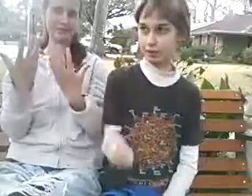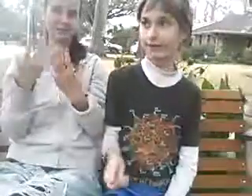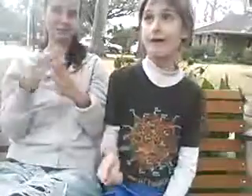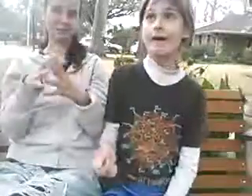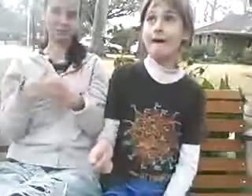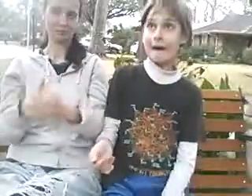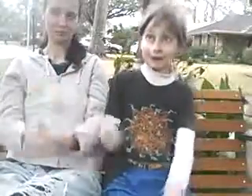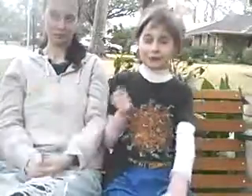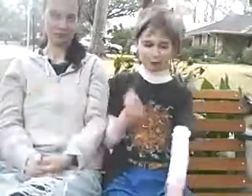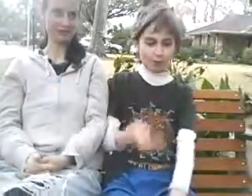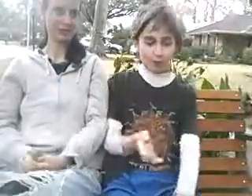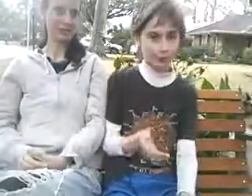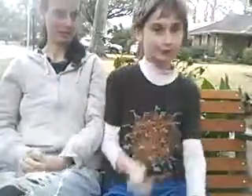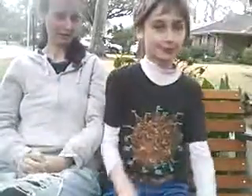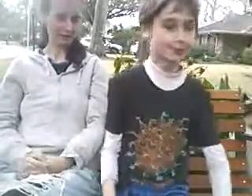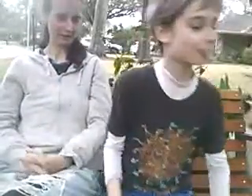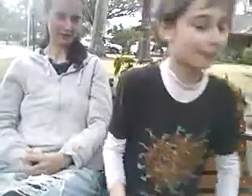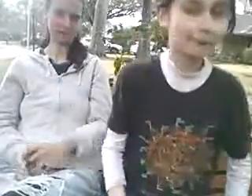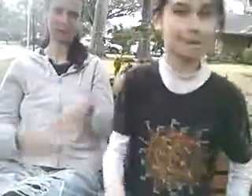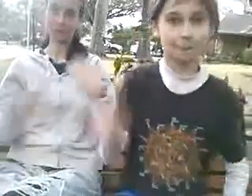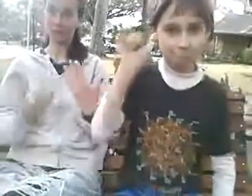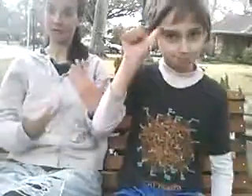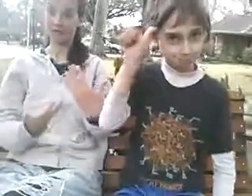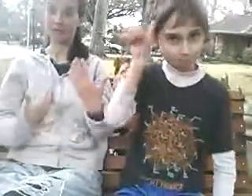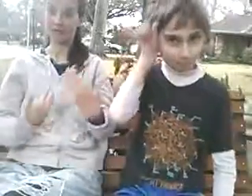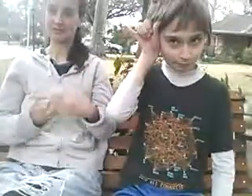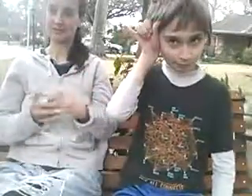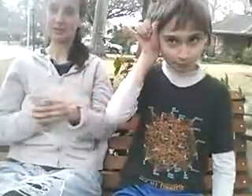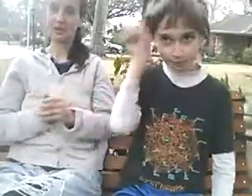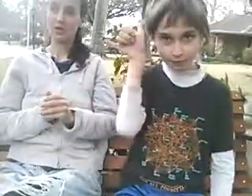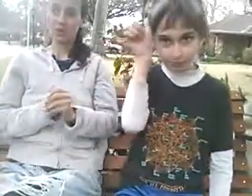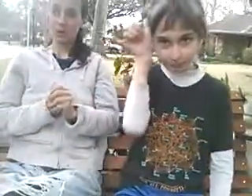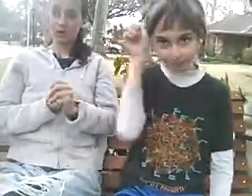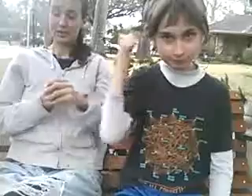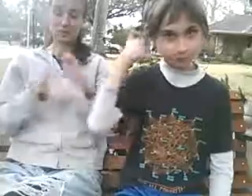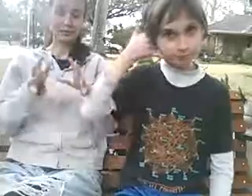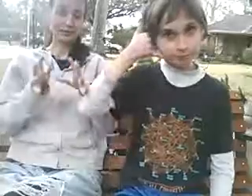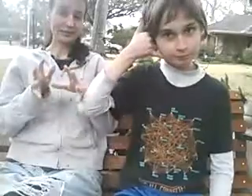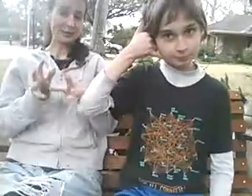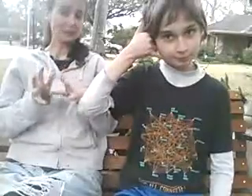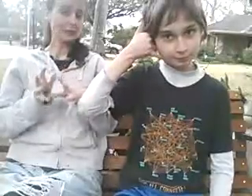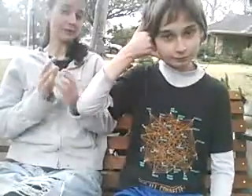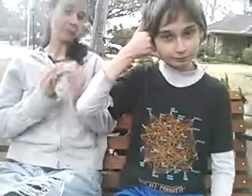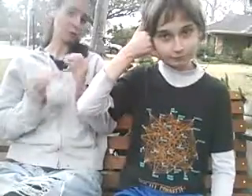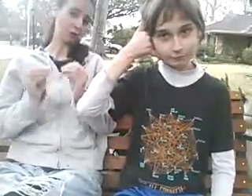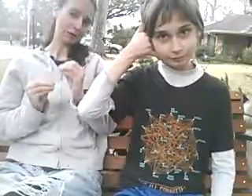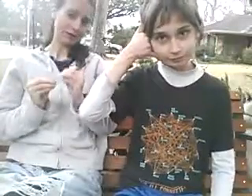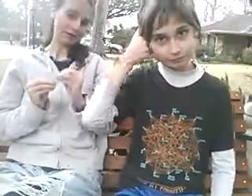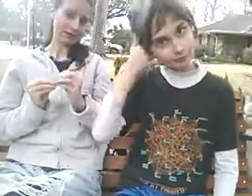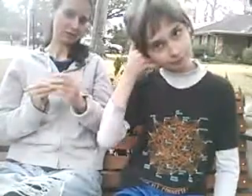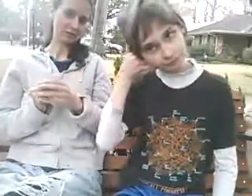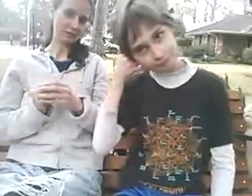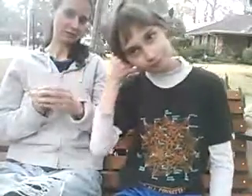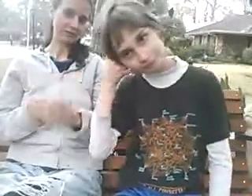language when we were first helping, learning it ourselves. So it's really helpful if both parents actually learn the sign